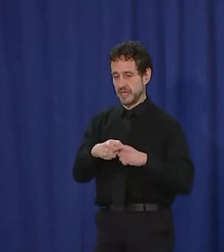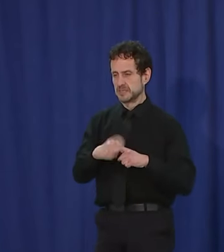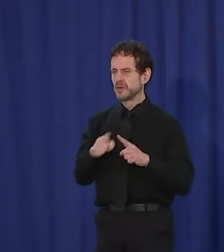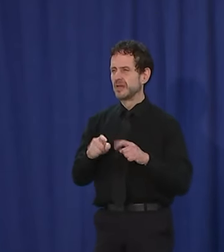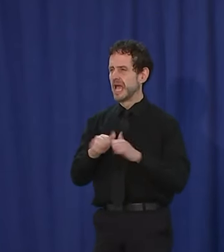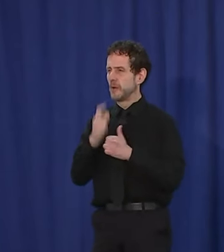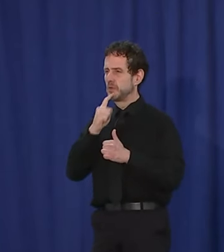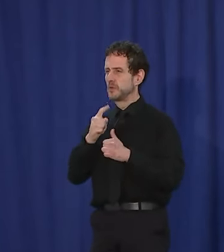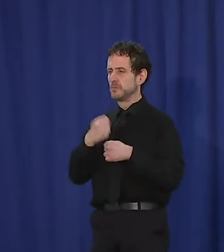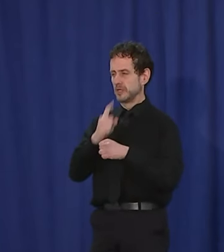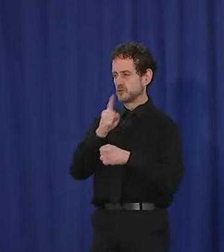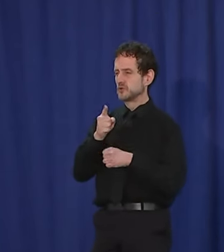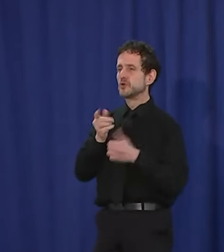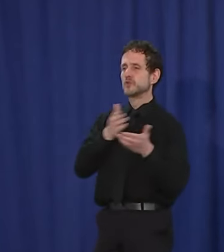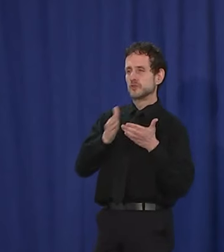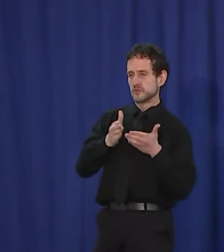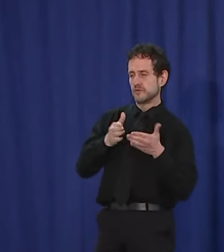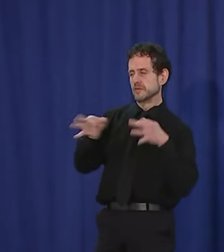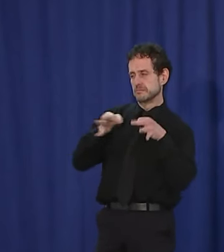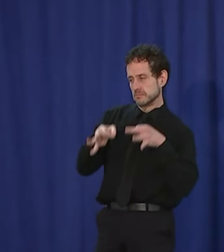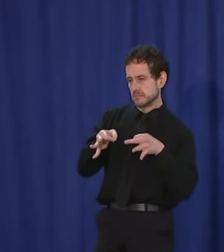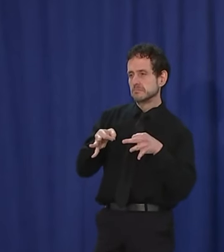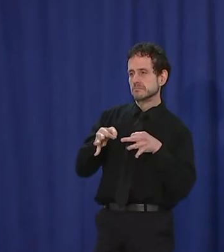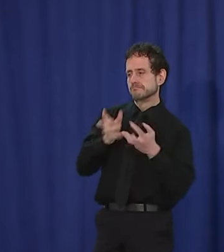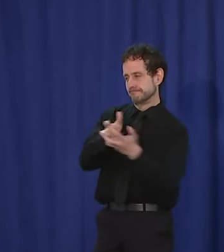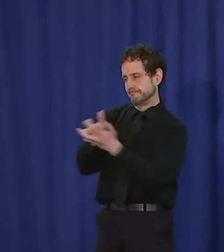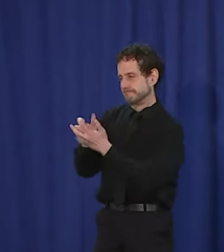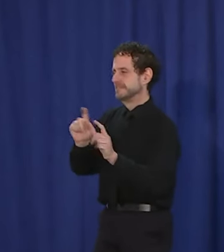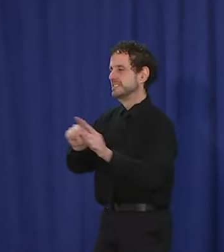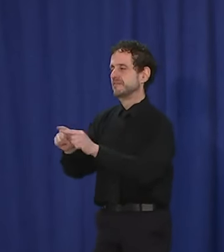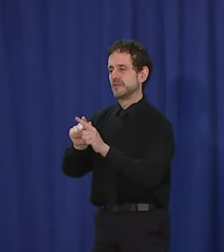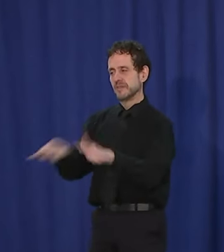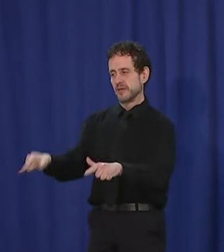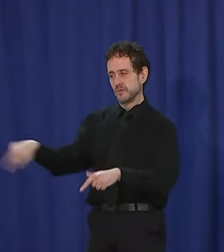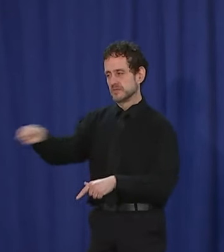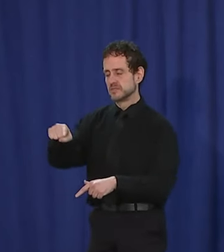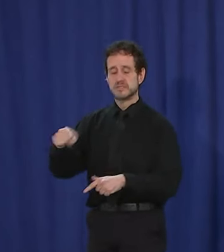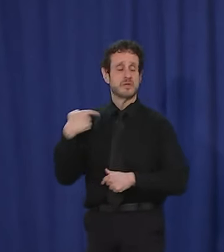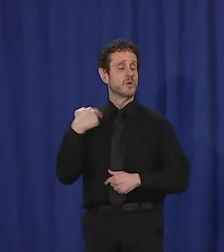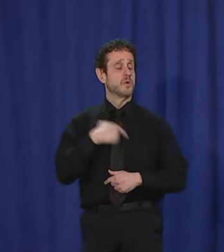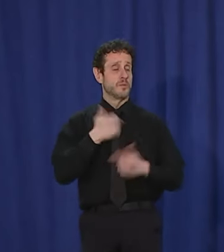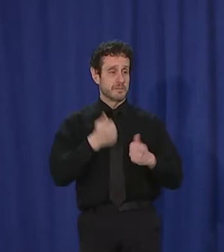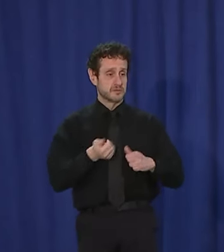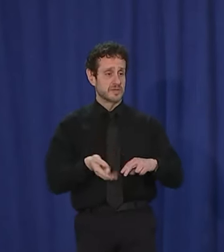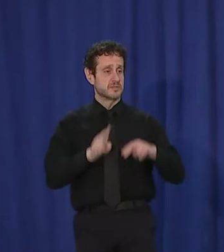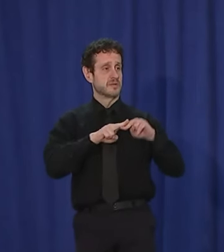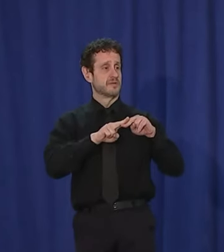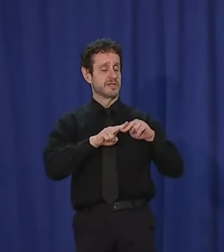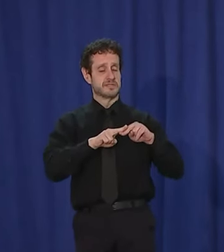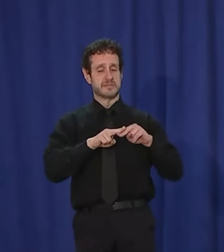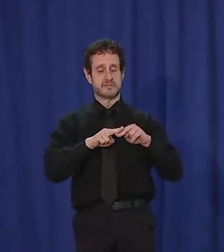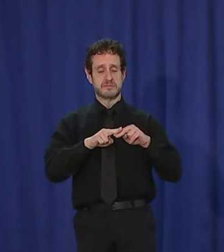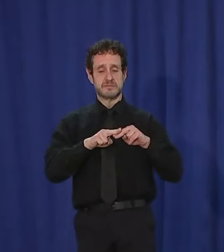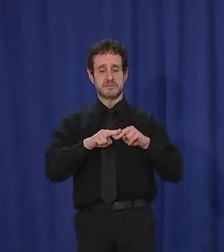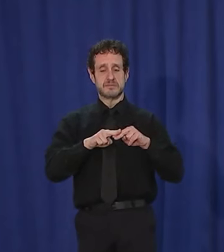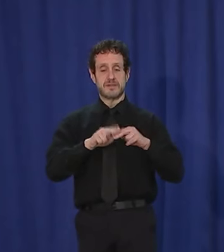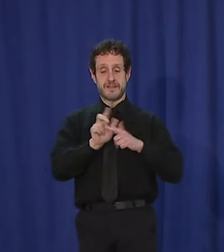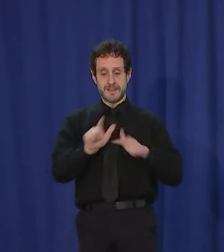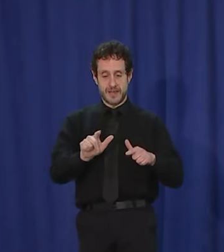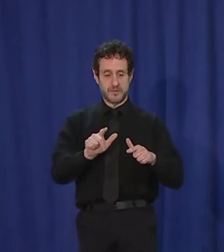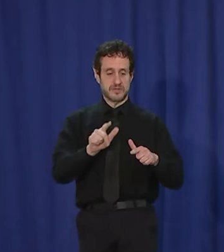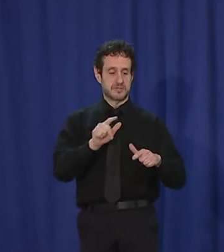access services? We have been trying to step up our translation of all city